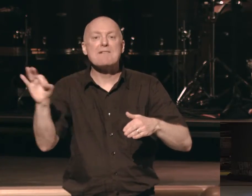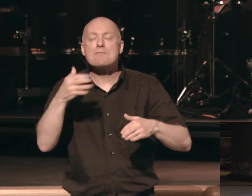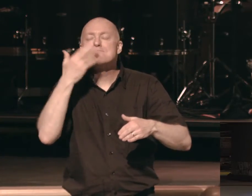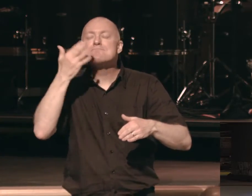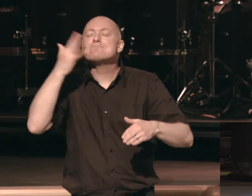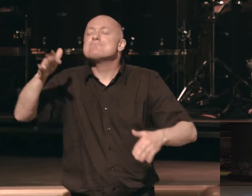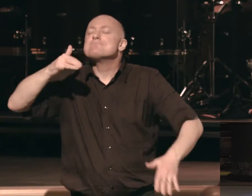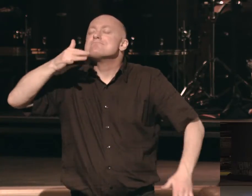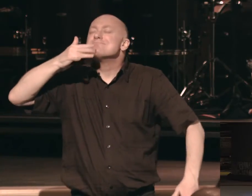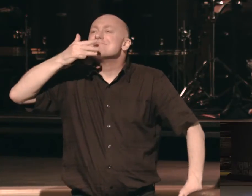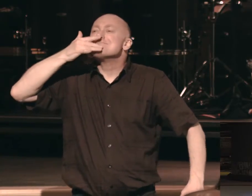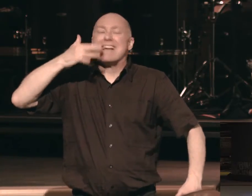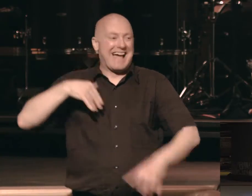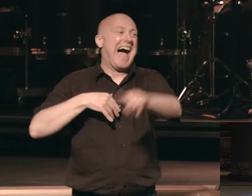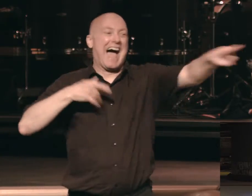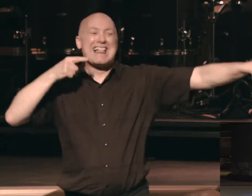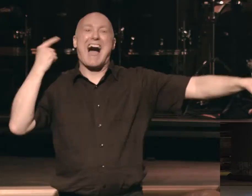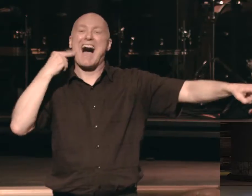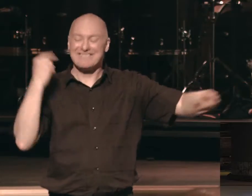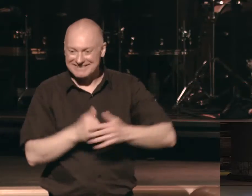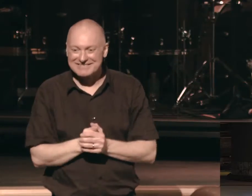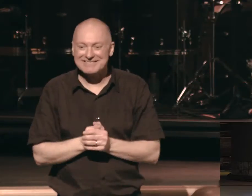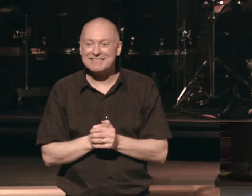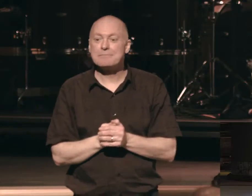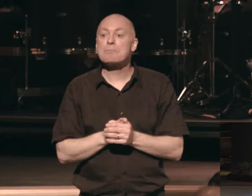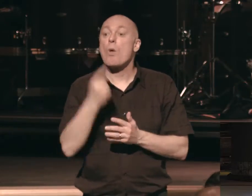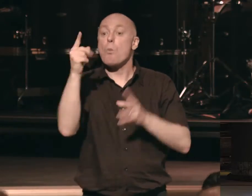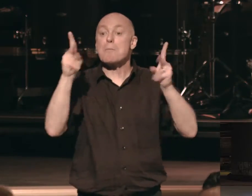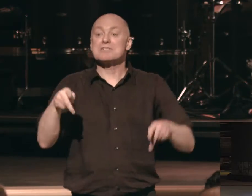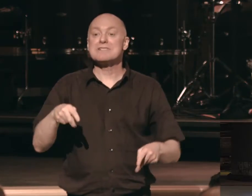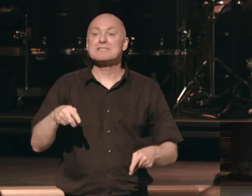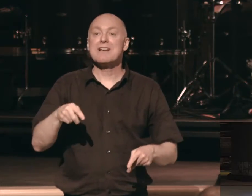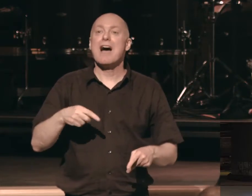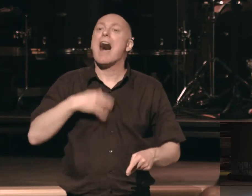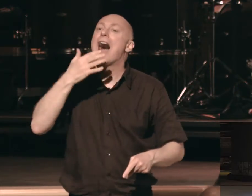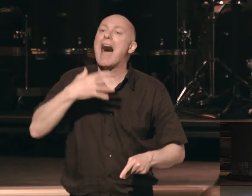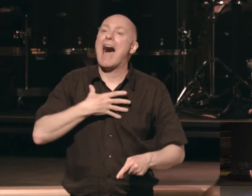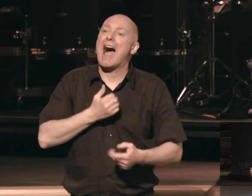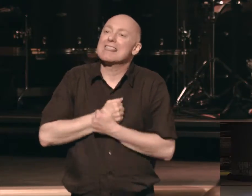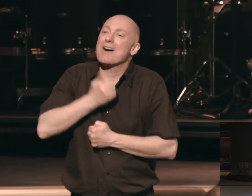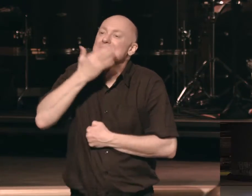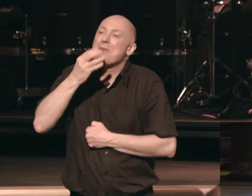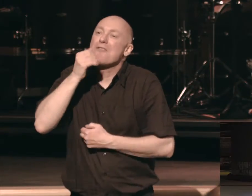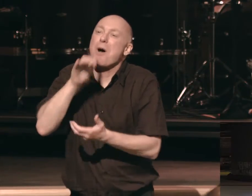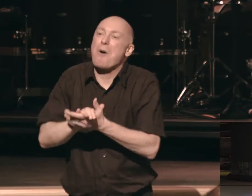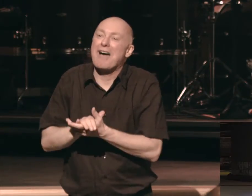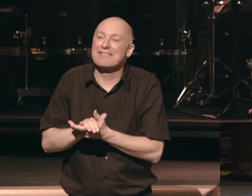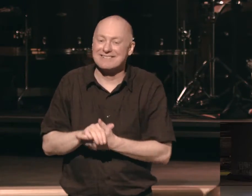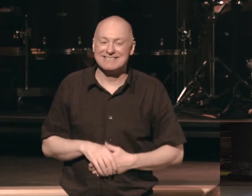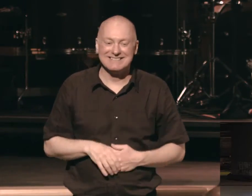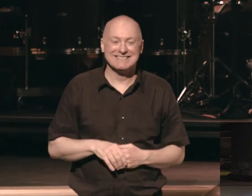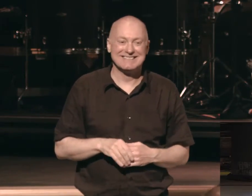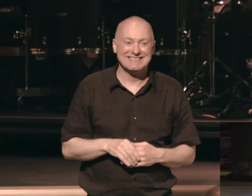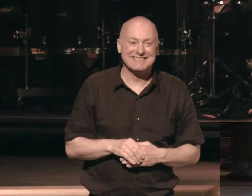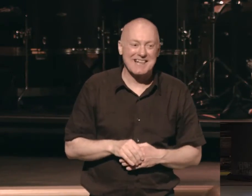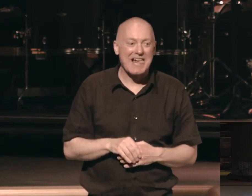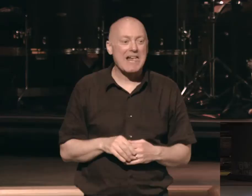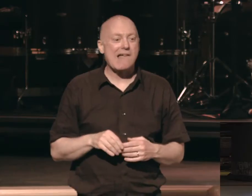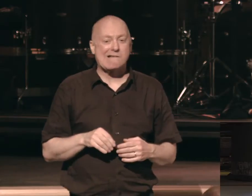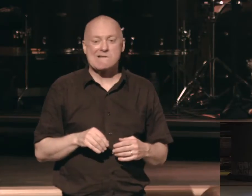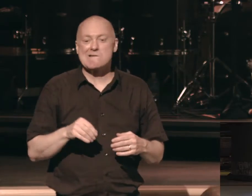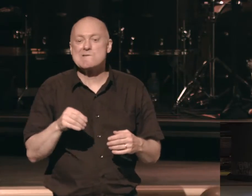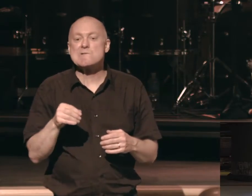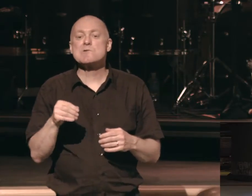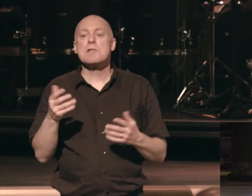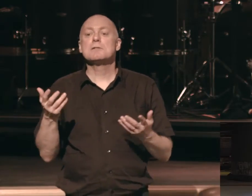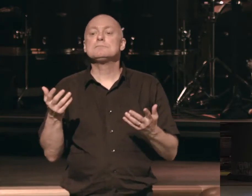Yeah, that got the biggest reaction all weekend. Some guy on staff said, my wife. I'll let you guess who that is. Yeah. And of course, any Christian